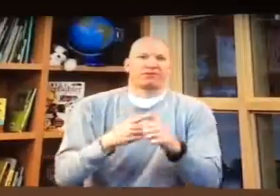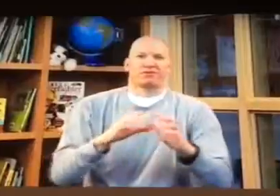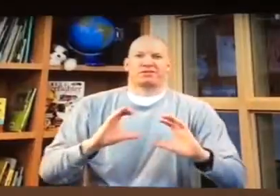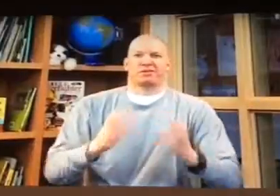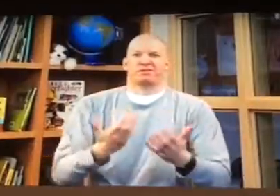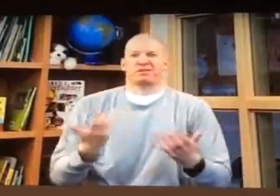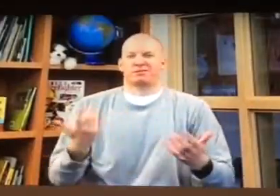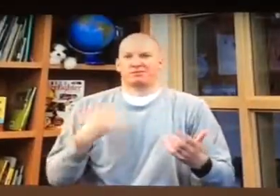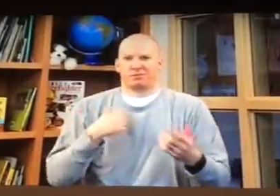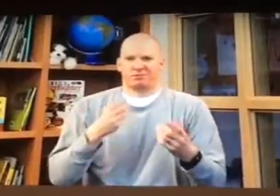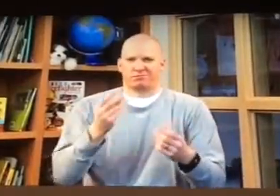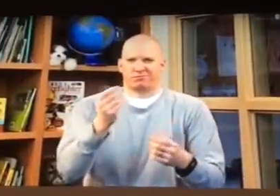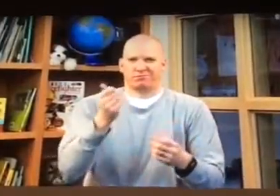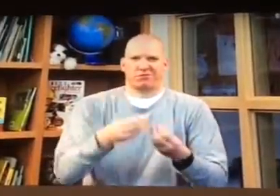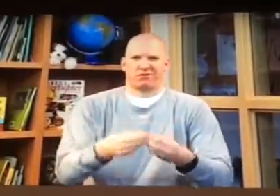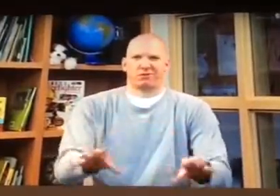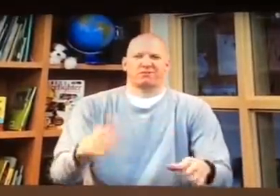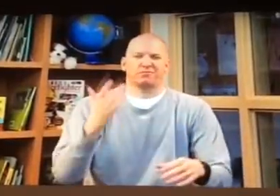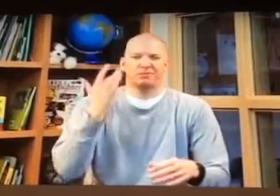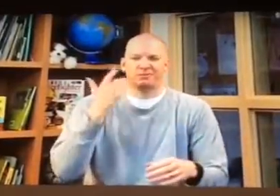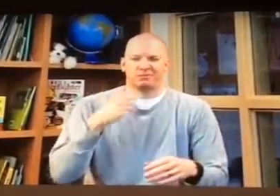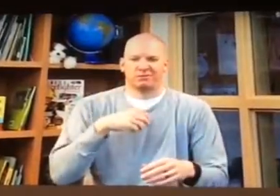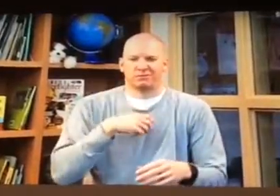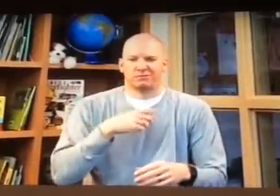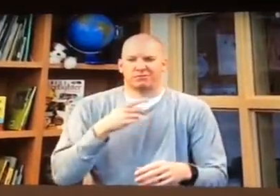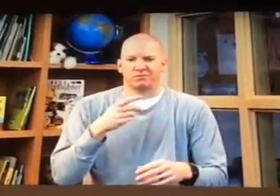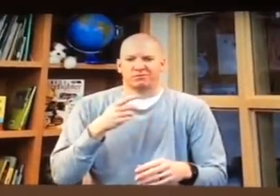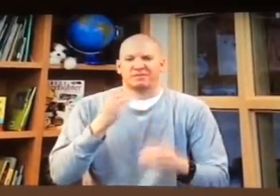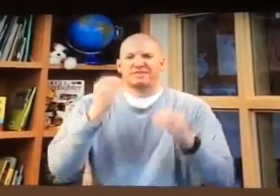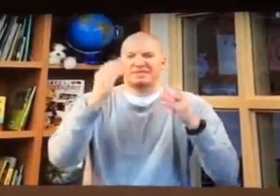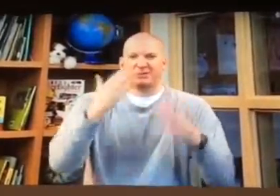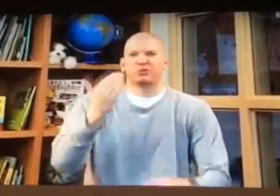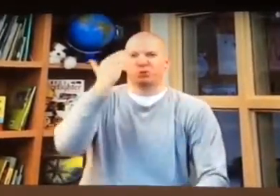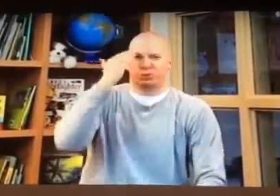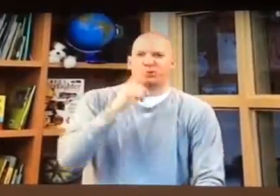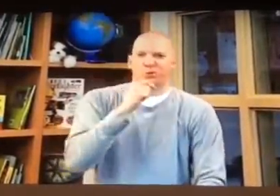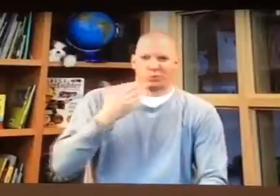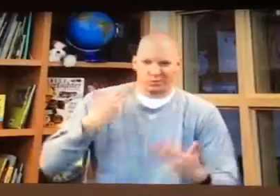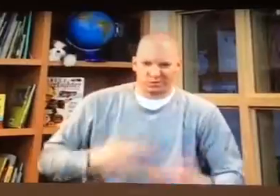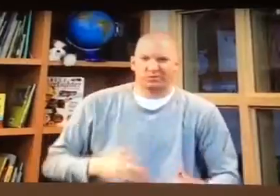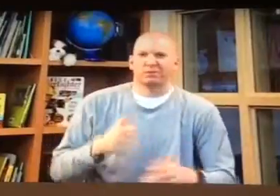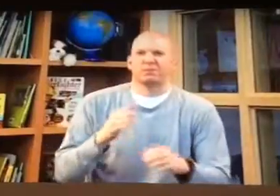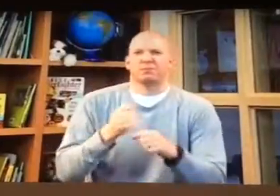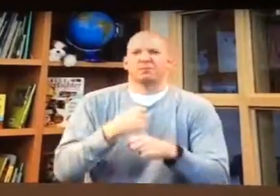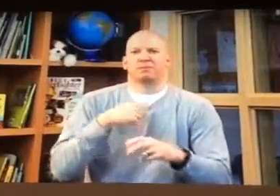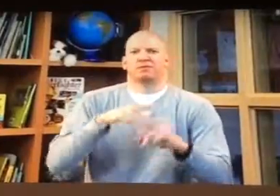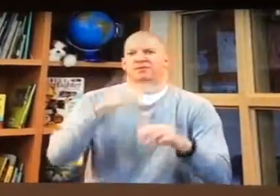the deaf school is where I had all those deaf peers, and at this high school I was really alone. I didn't have any hearing peers, so